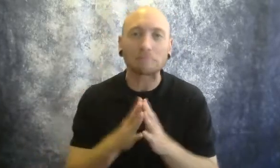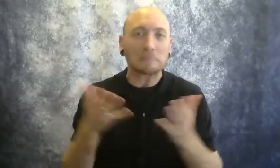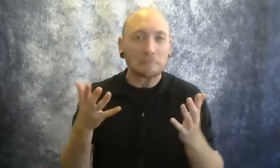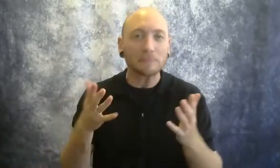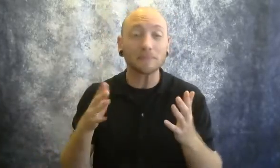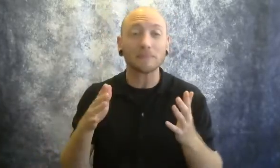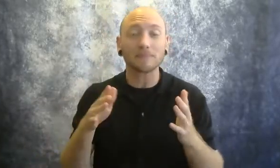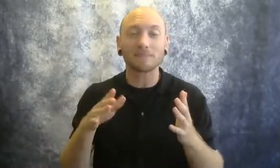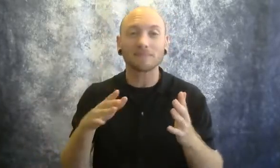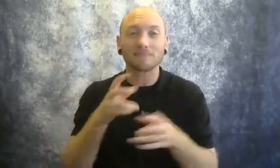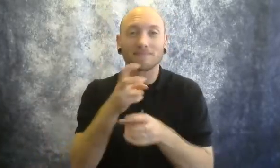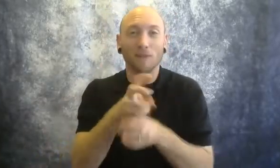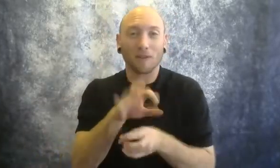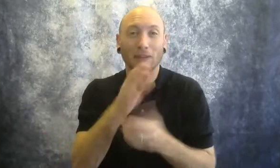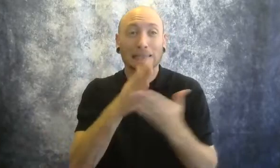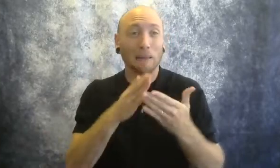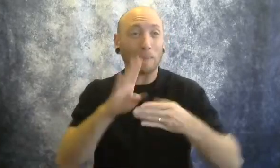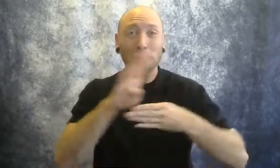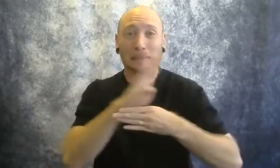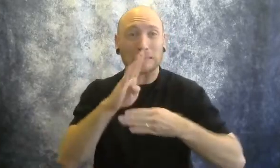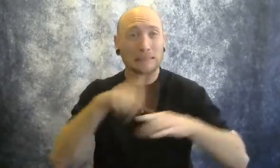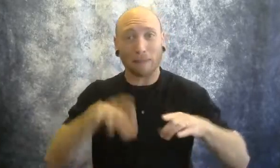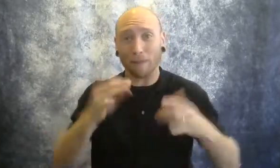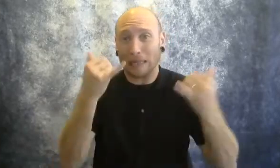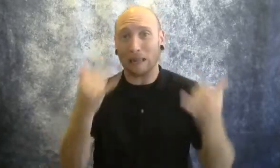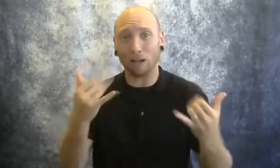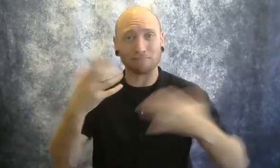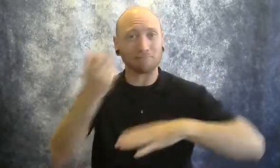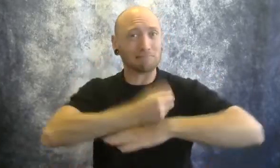so I had a little trouble finding them.